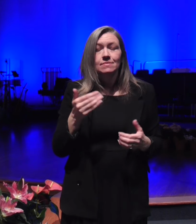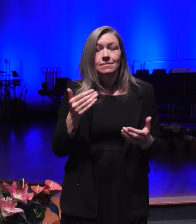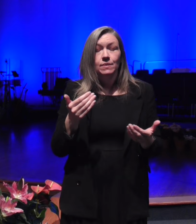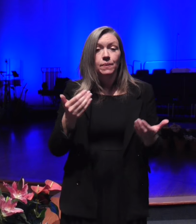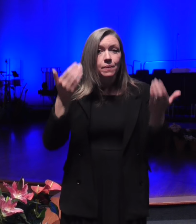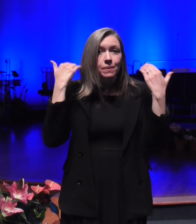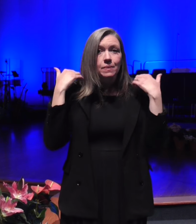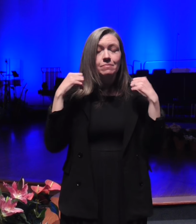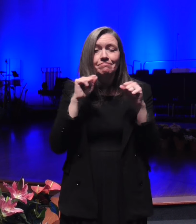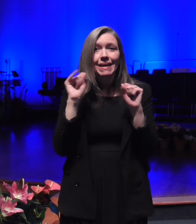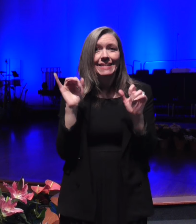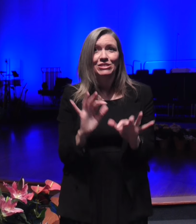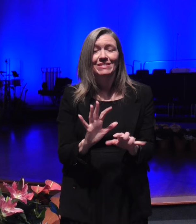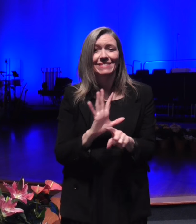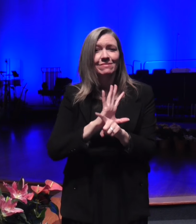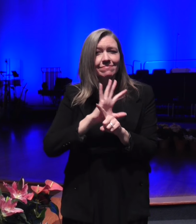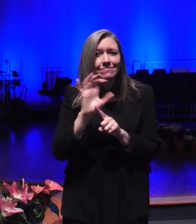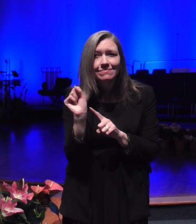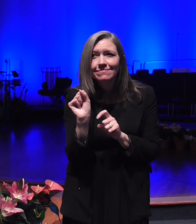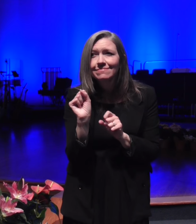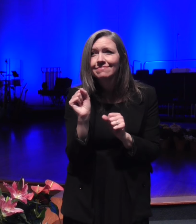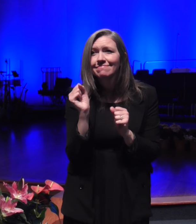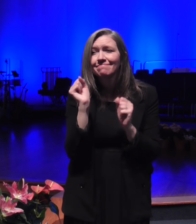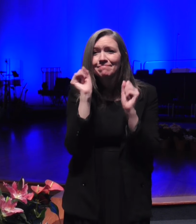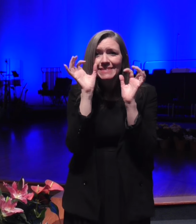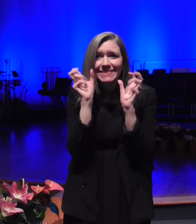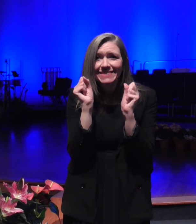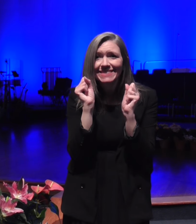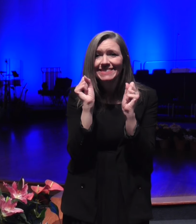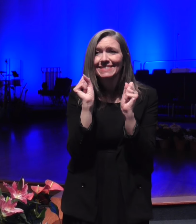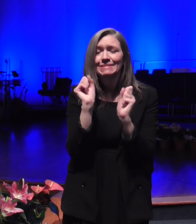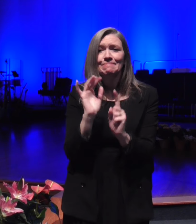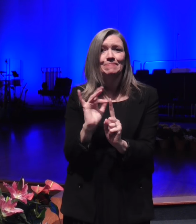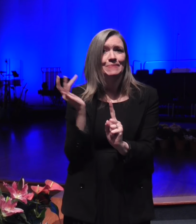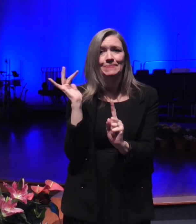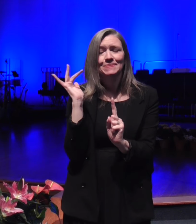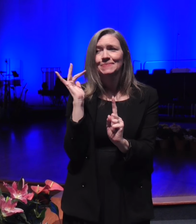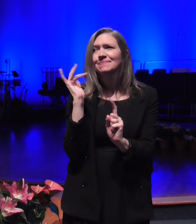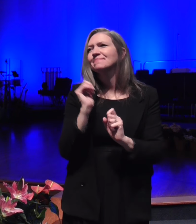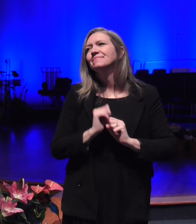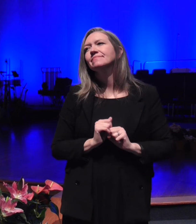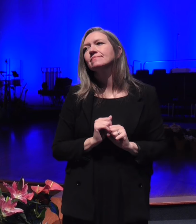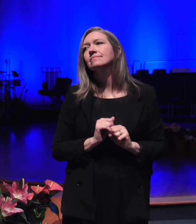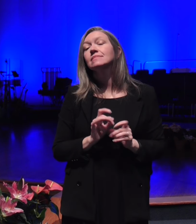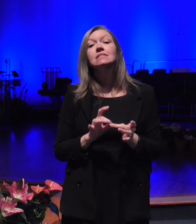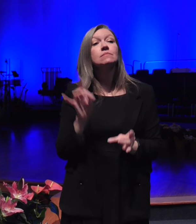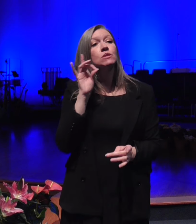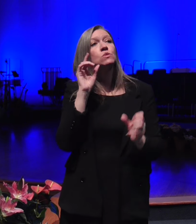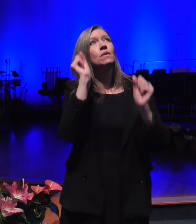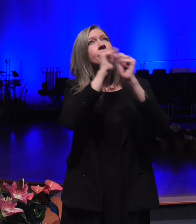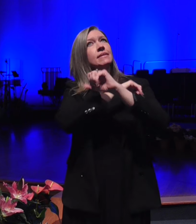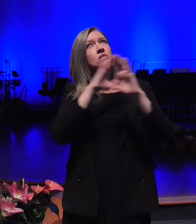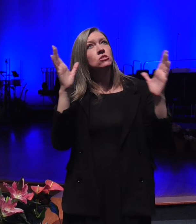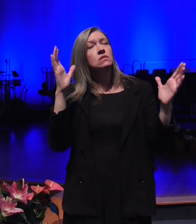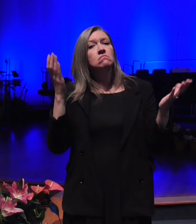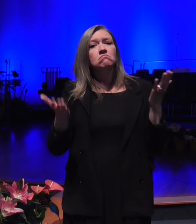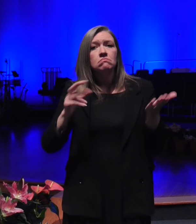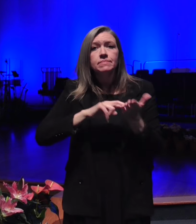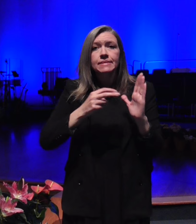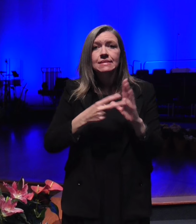majesty, in its awe, in its magnificence. Spiritual vision perhaps is to even